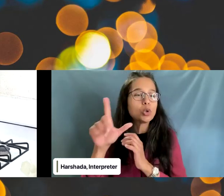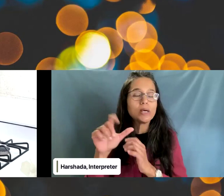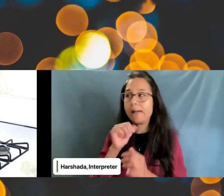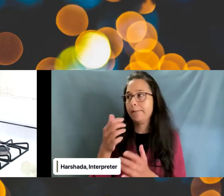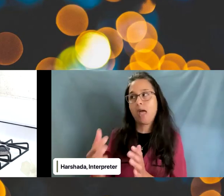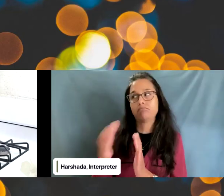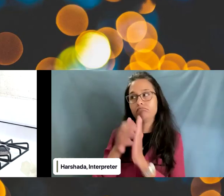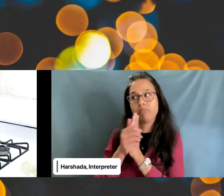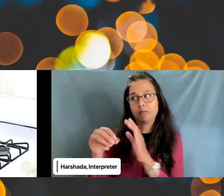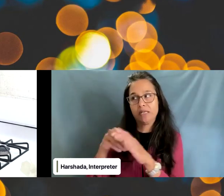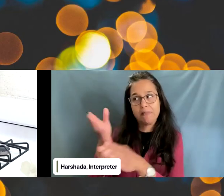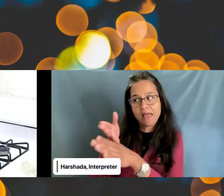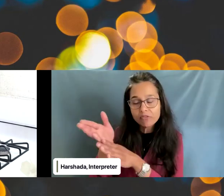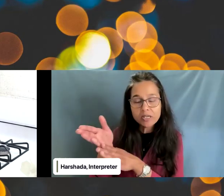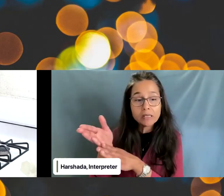field, unfortunately.